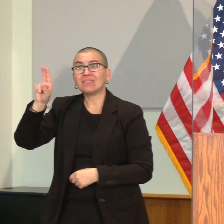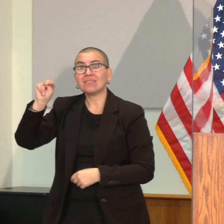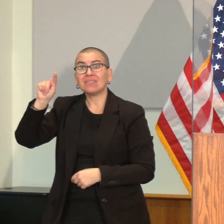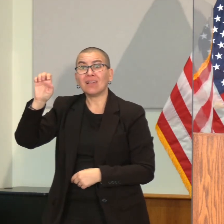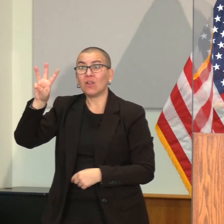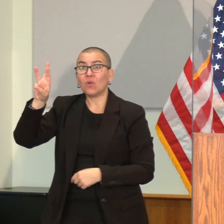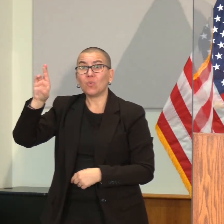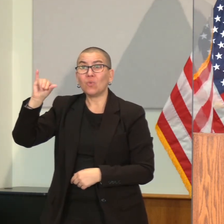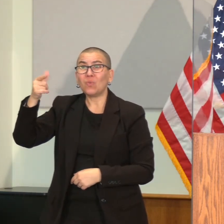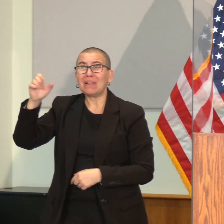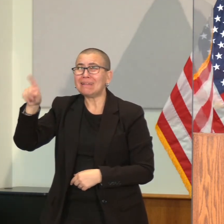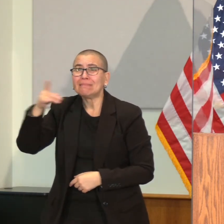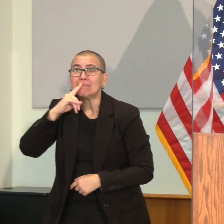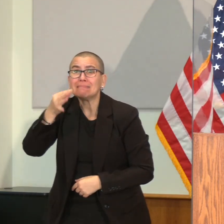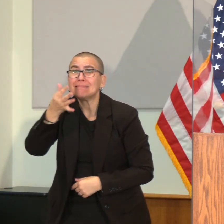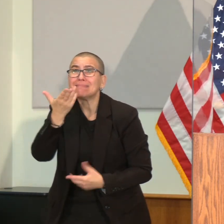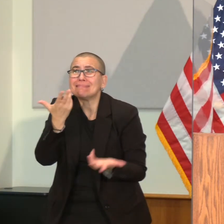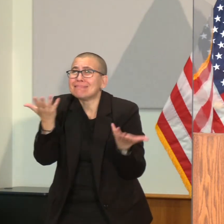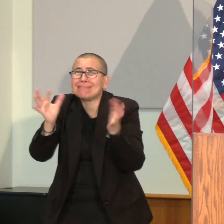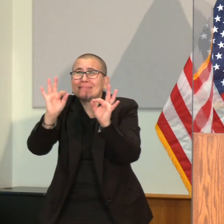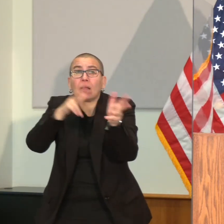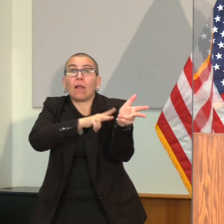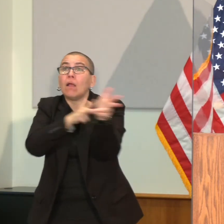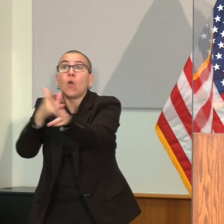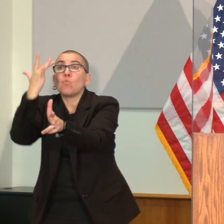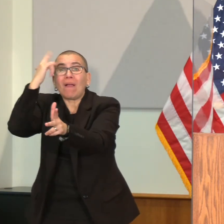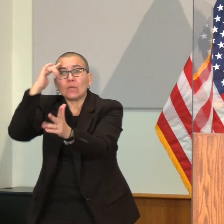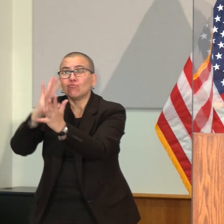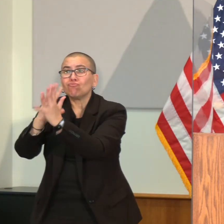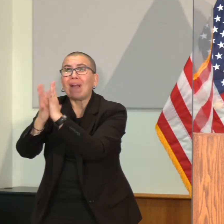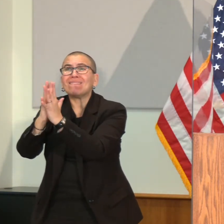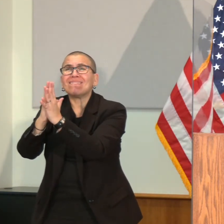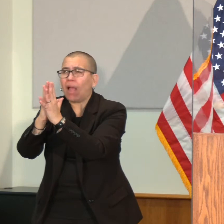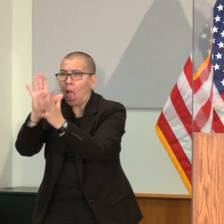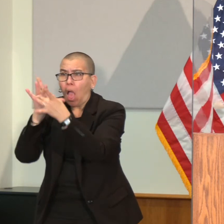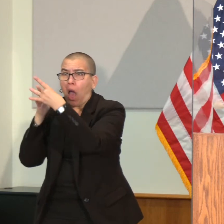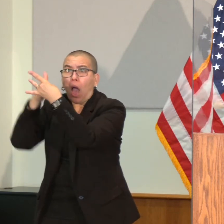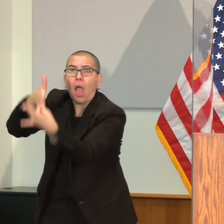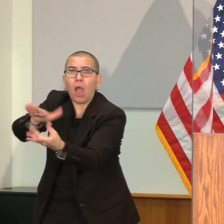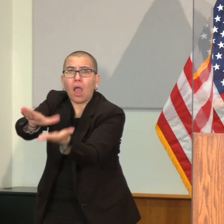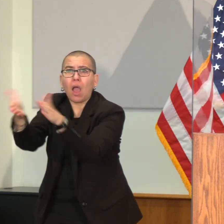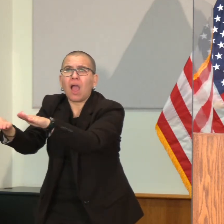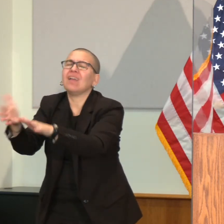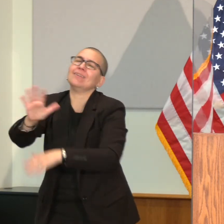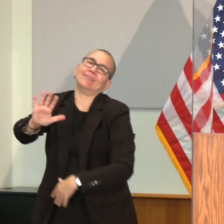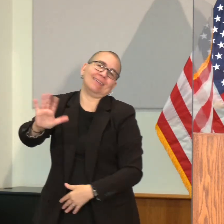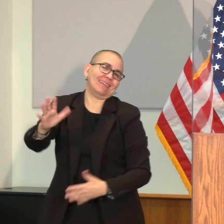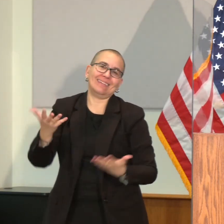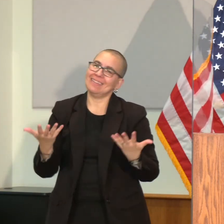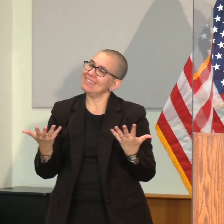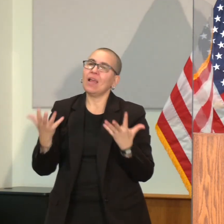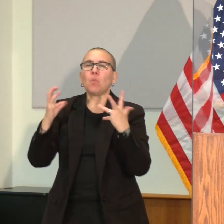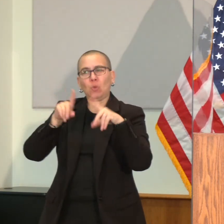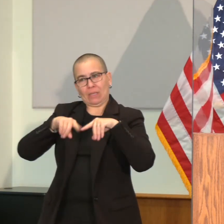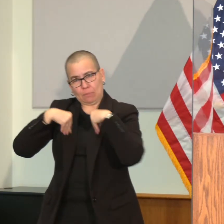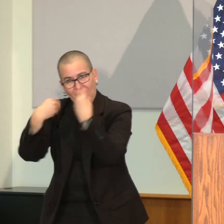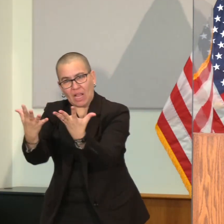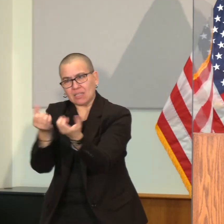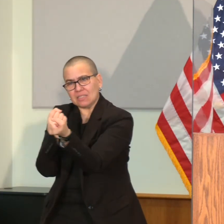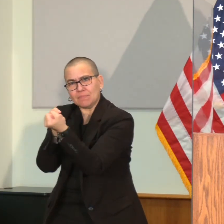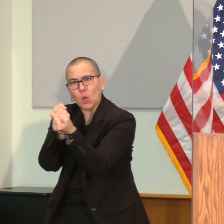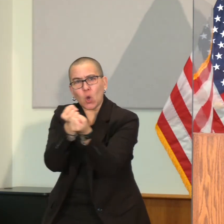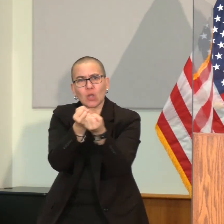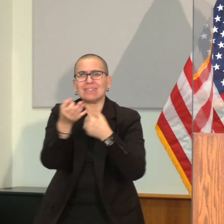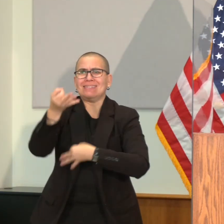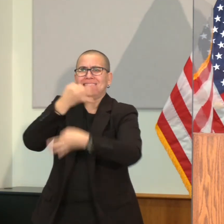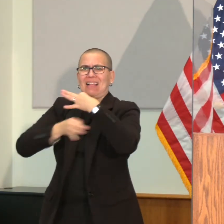out a better way to move folks into that restorative track and that way to give the support that's necessary rather than to the confrontation that can lead